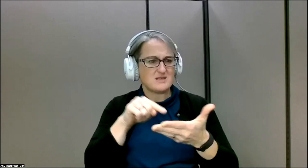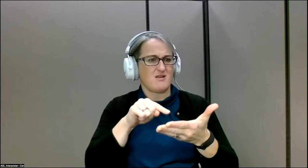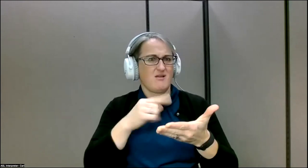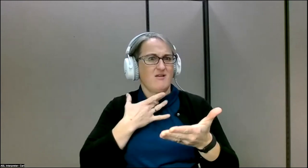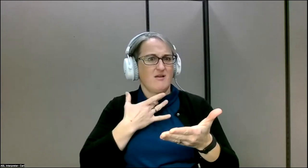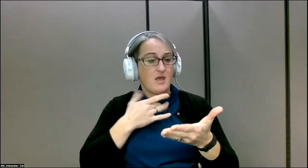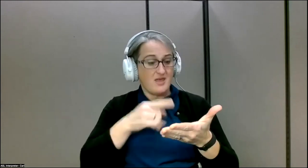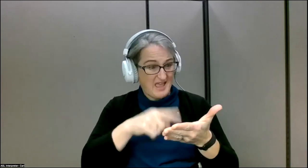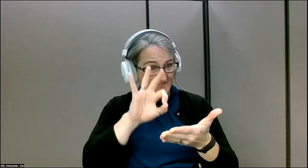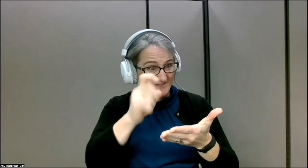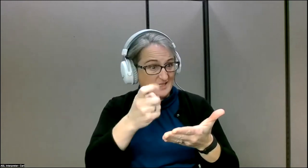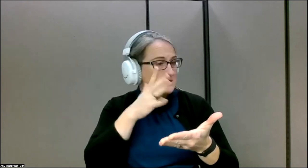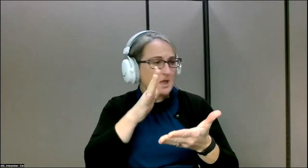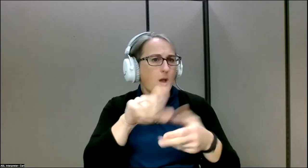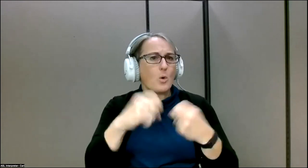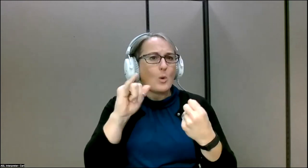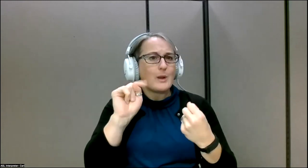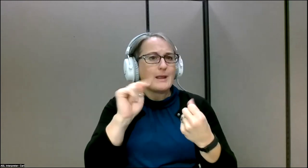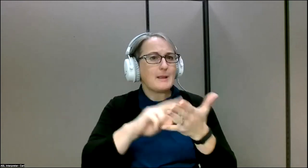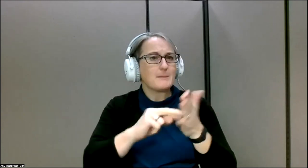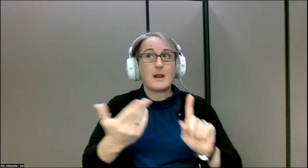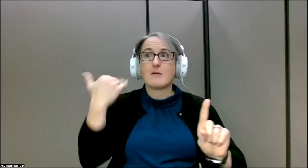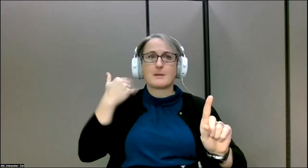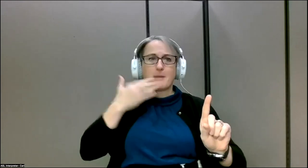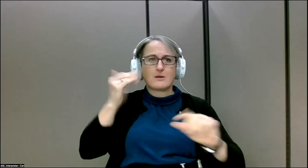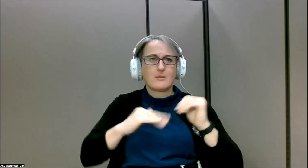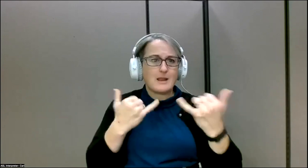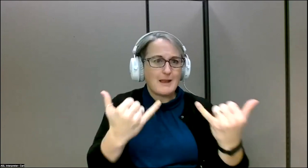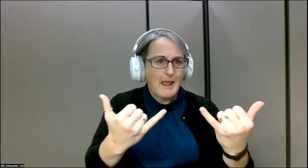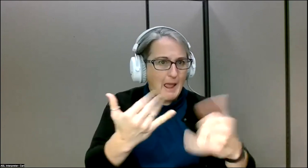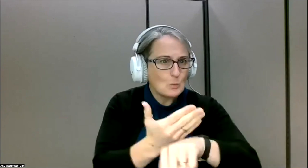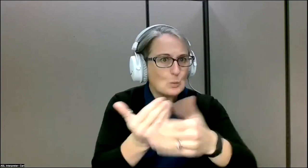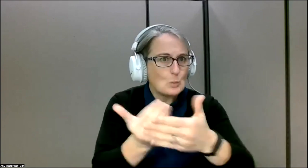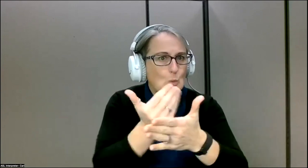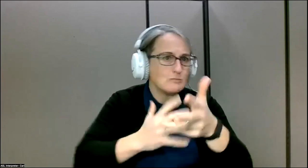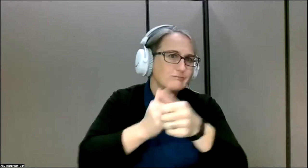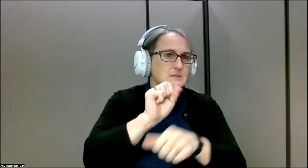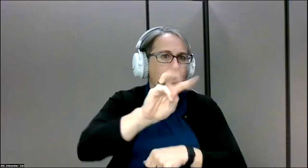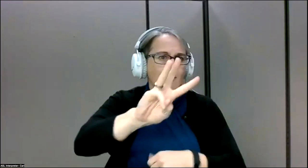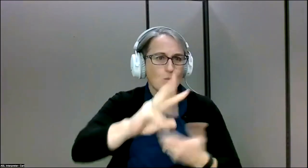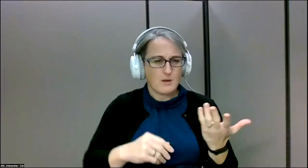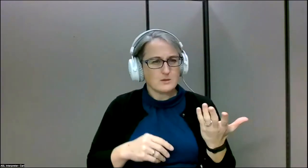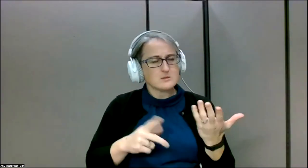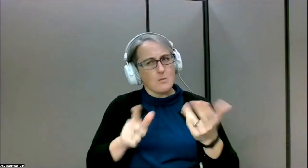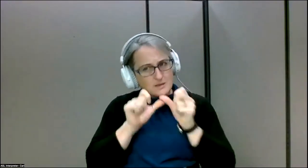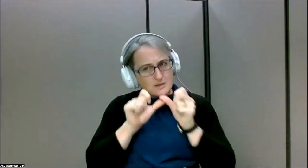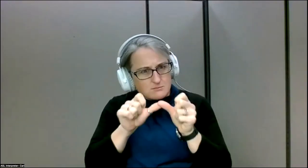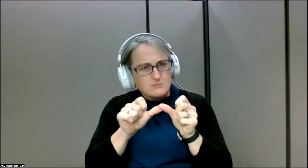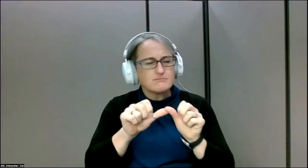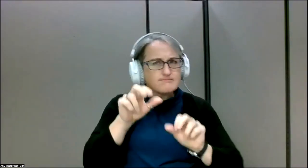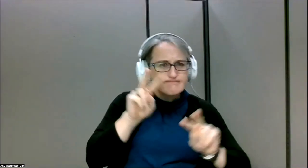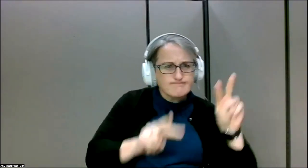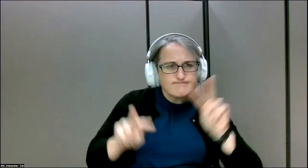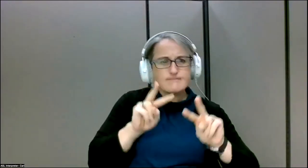companies that do a good job of it is there's almost this lens of cultural humility, of this kind of ongoing process of introspecting about